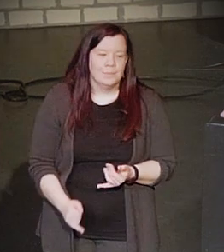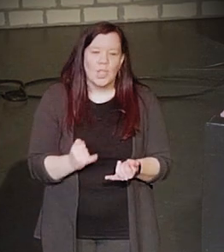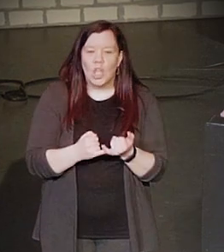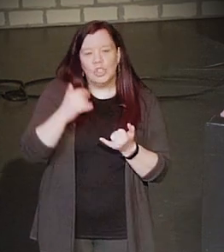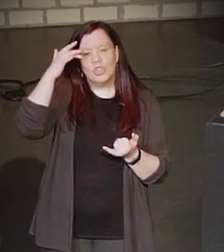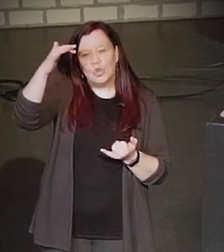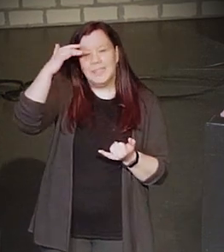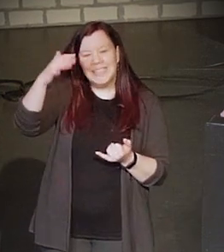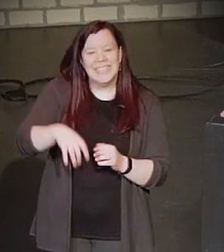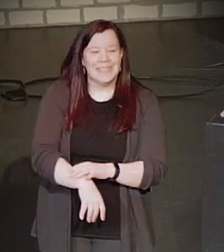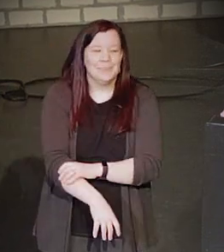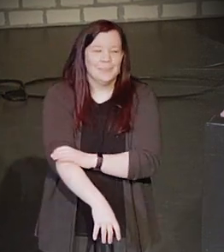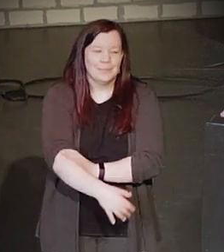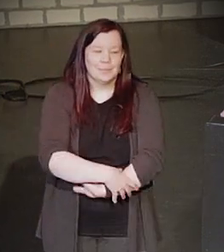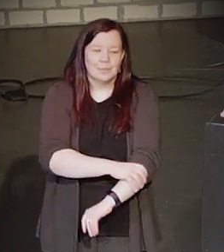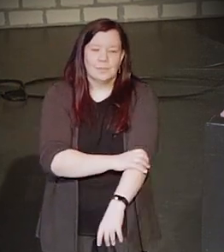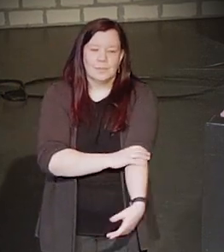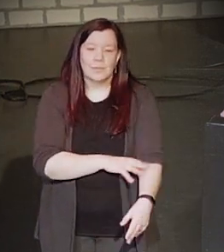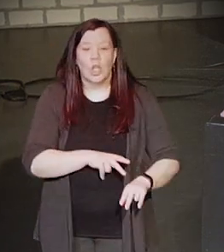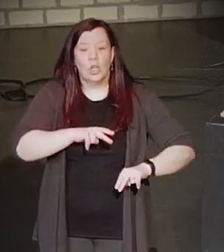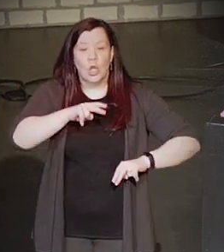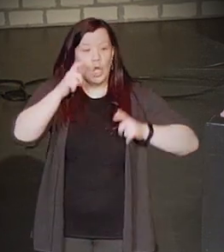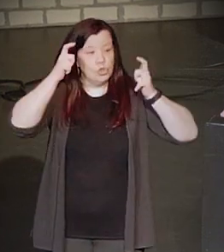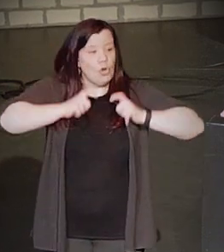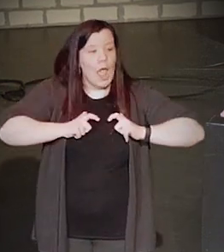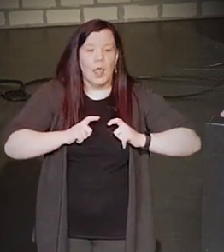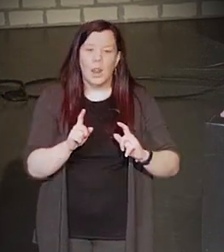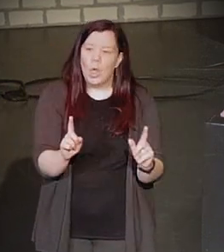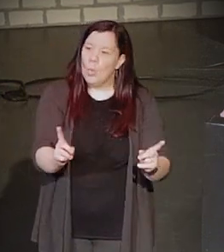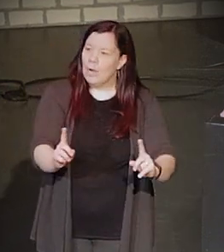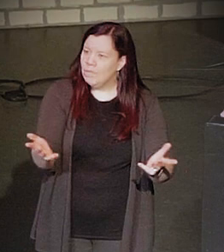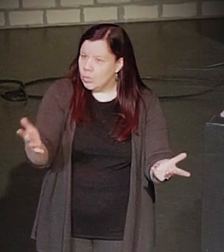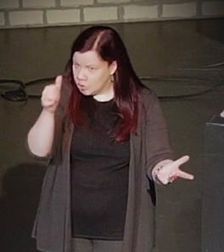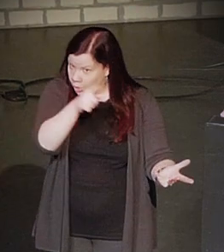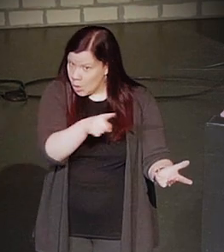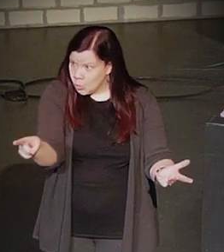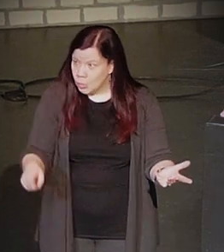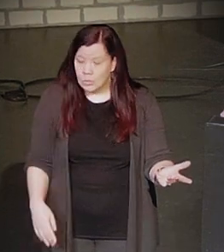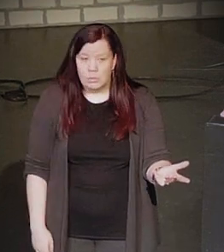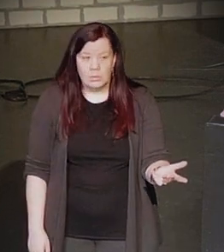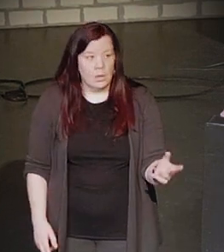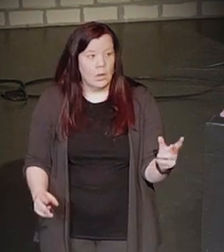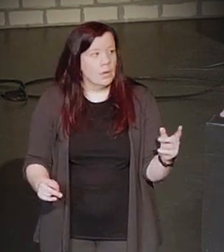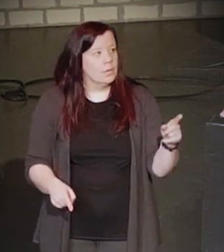Socrates. Who is put on trial for? Does anyone want to tell me what he's put on trial for?